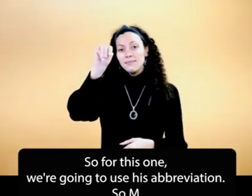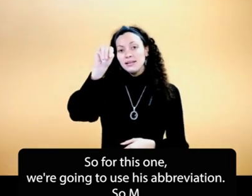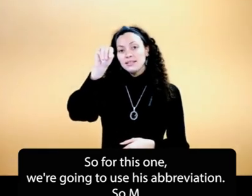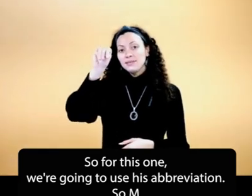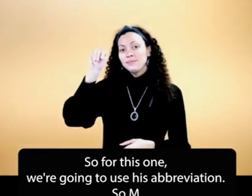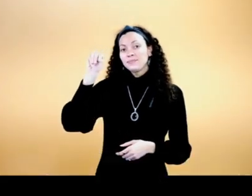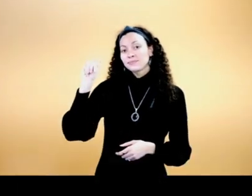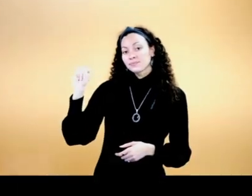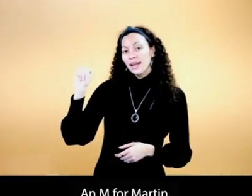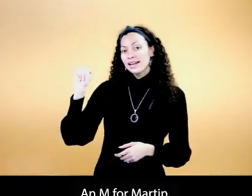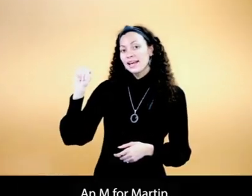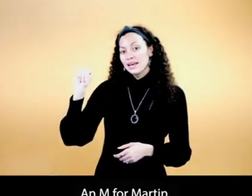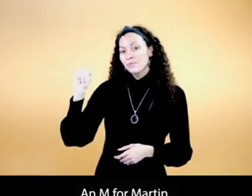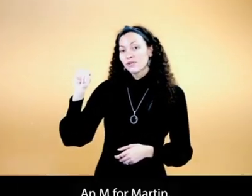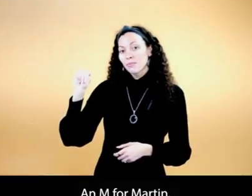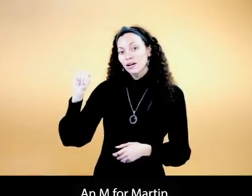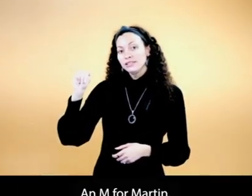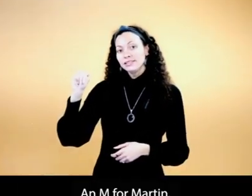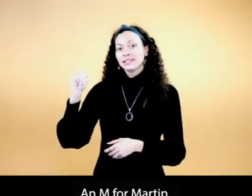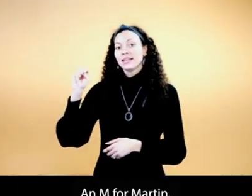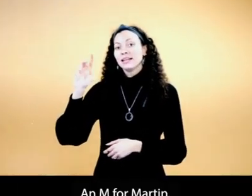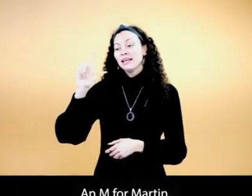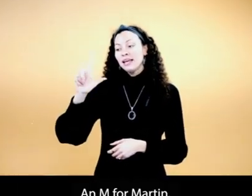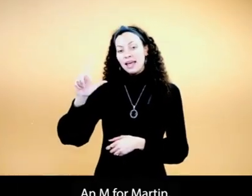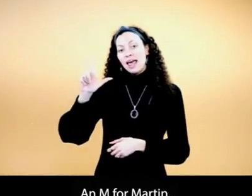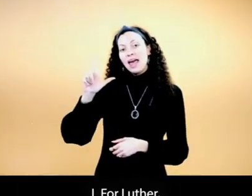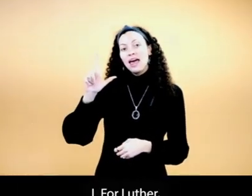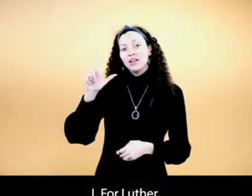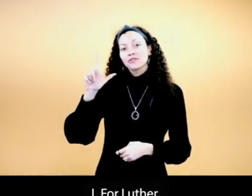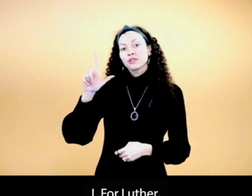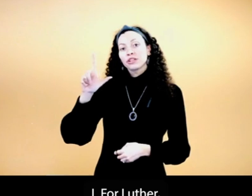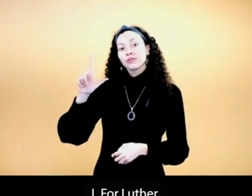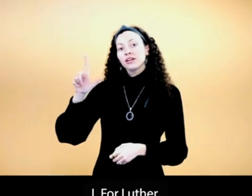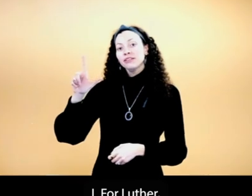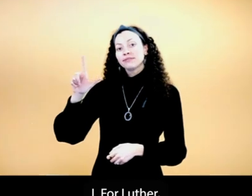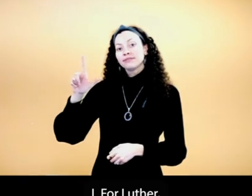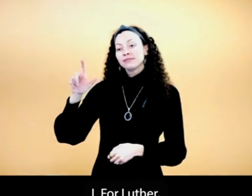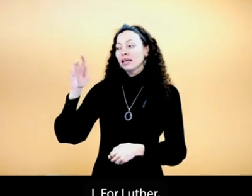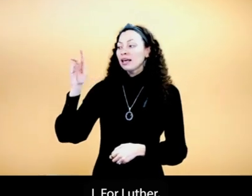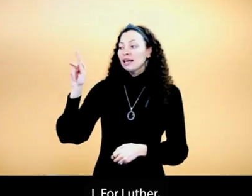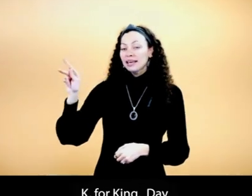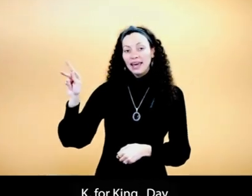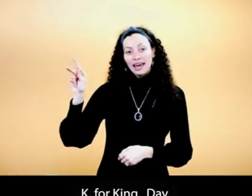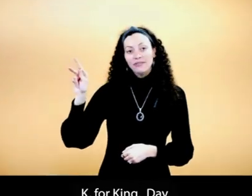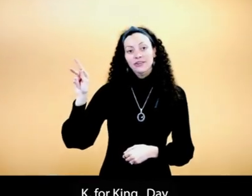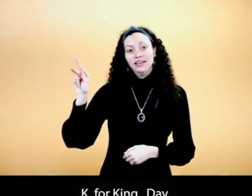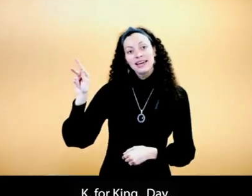M, an M for Martin, L for Luther, K for